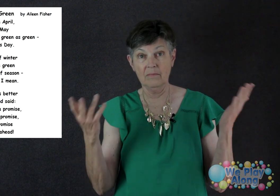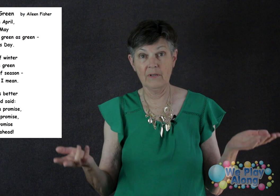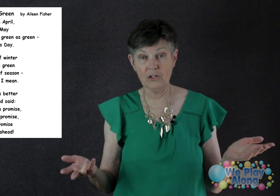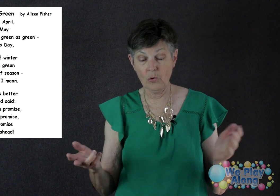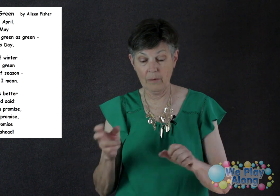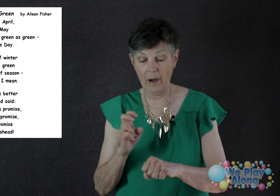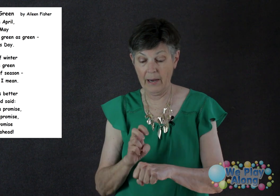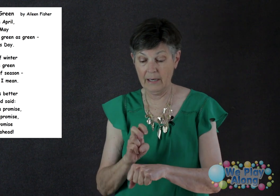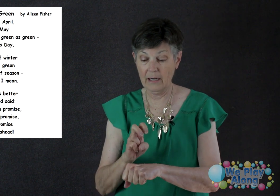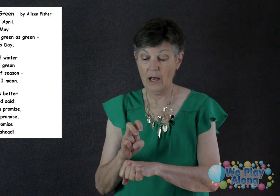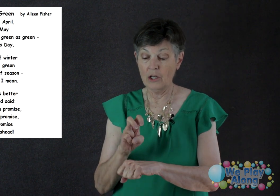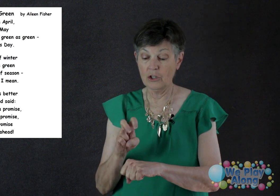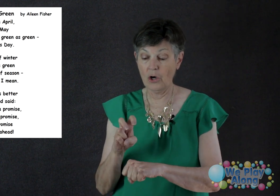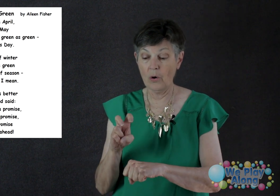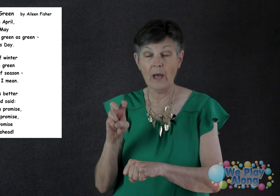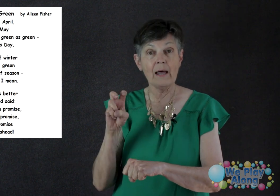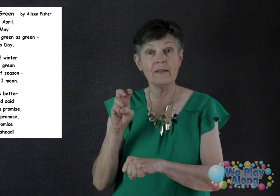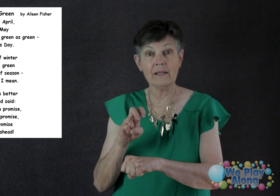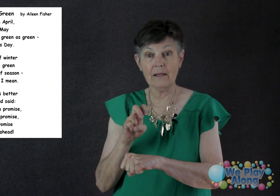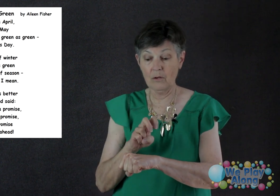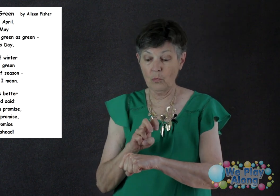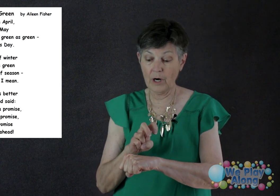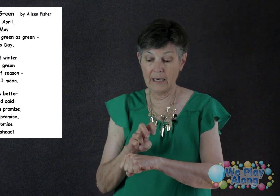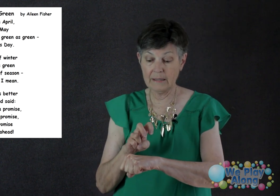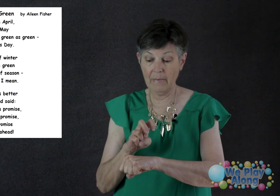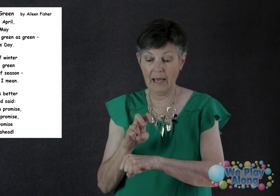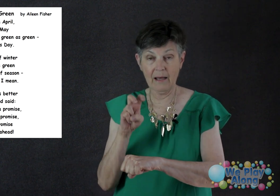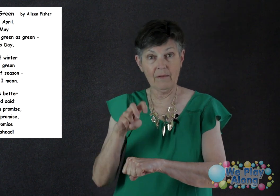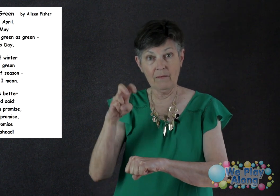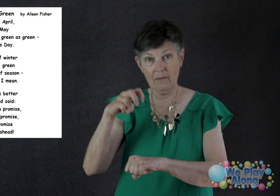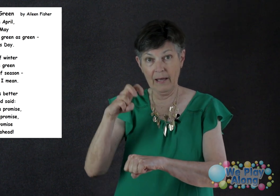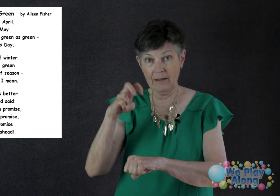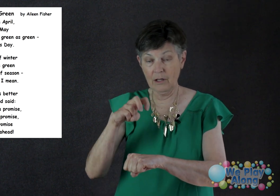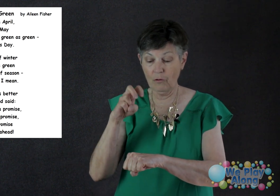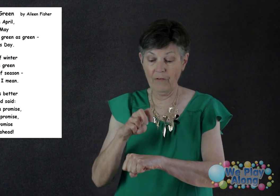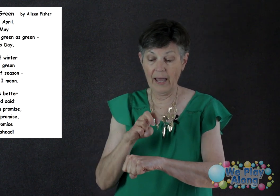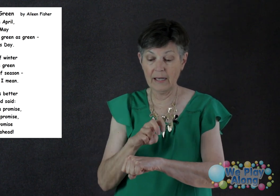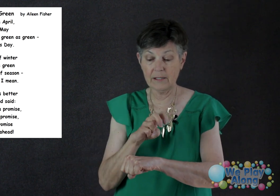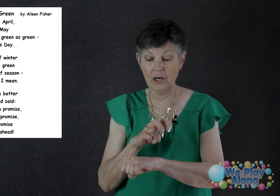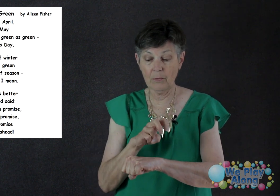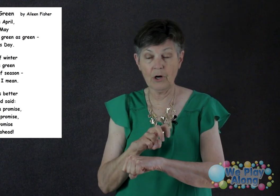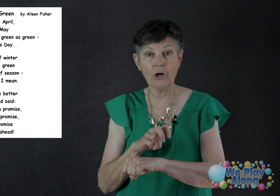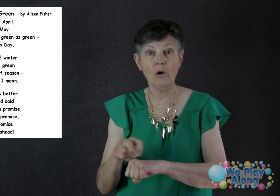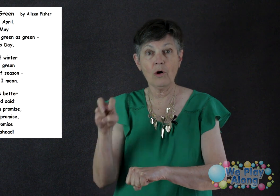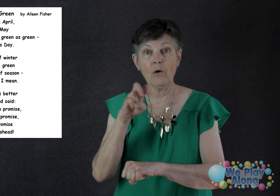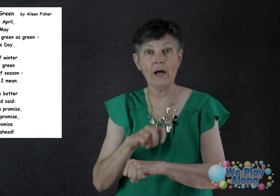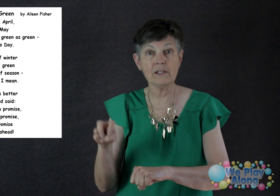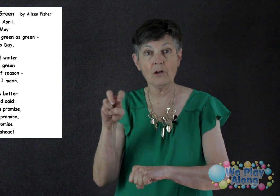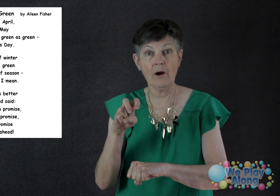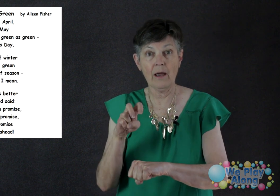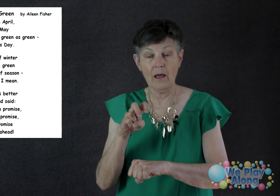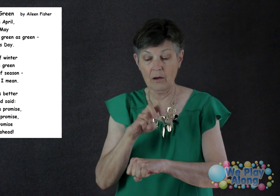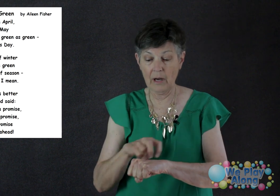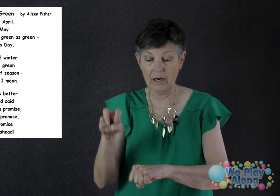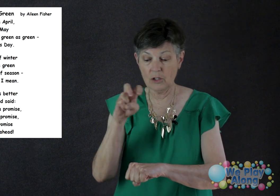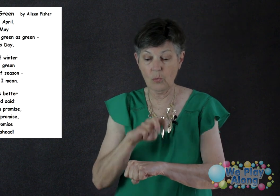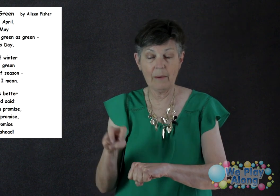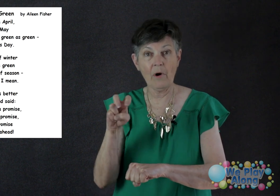the story behind it. So we're going to make like little fangs here. We're going to go across our, kind of swipe our